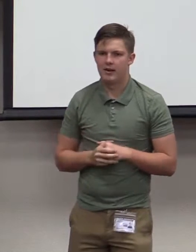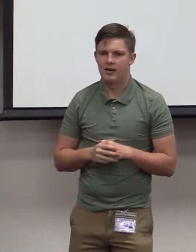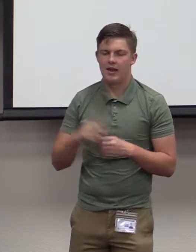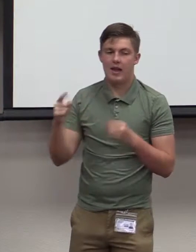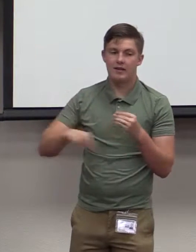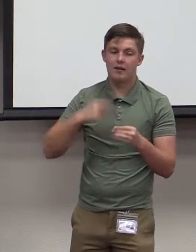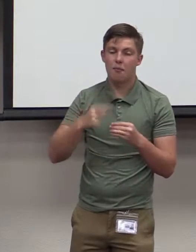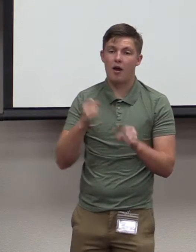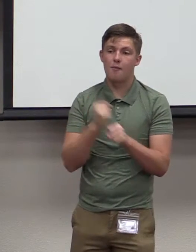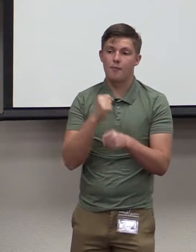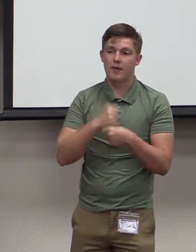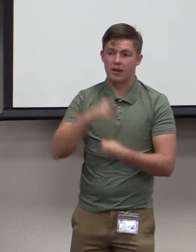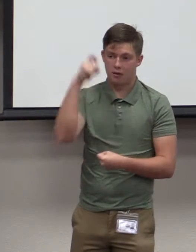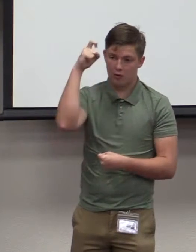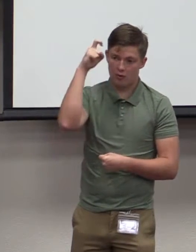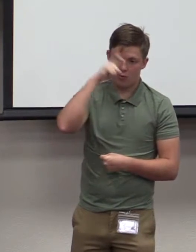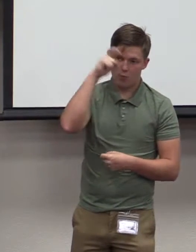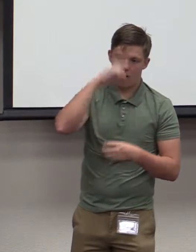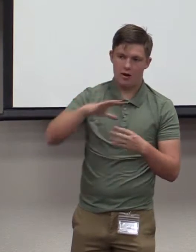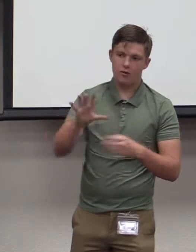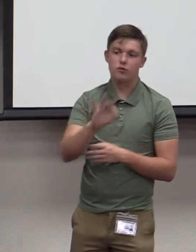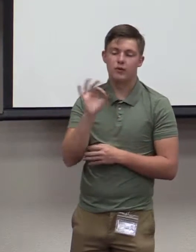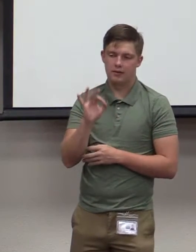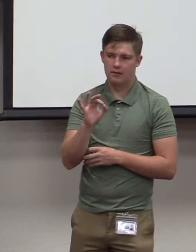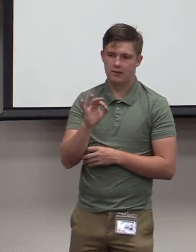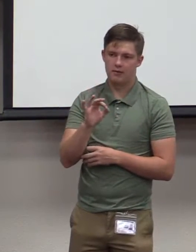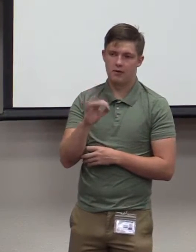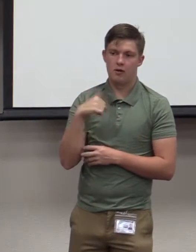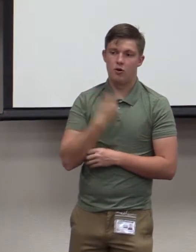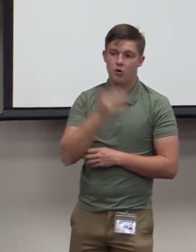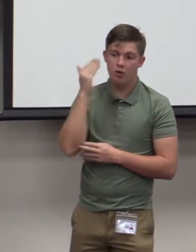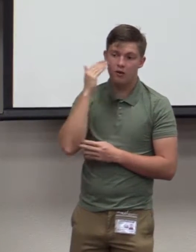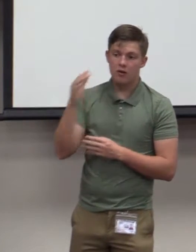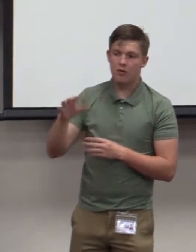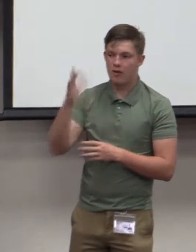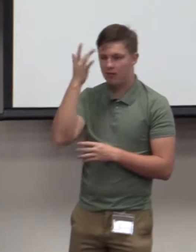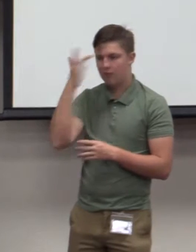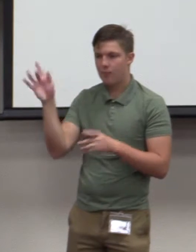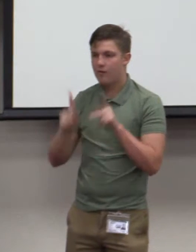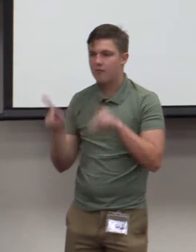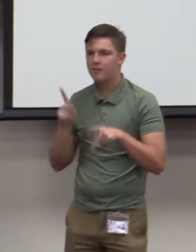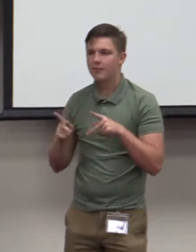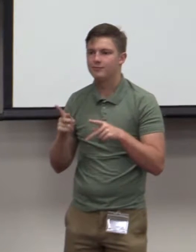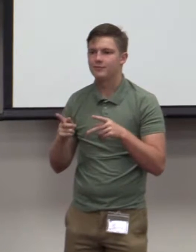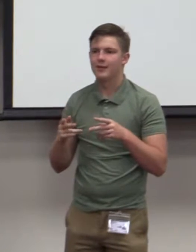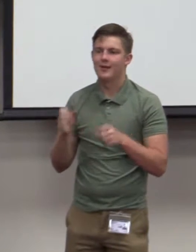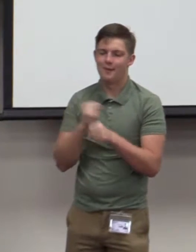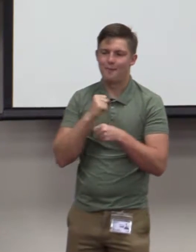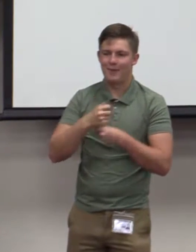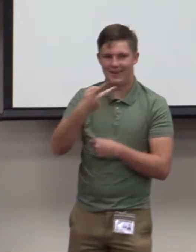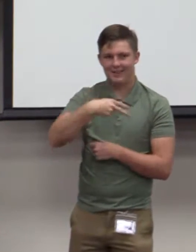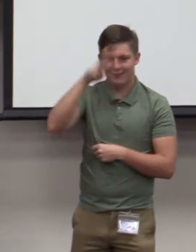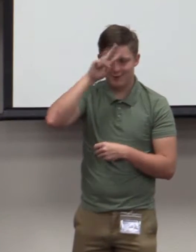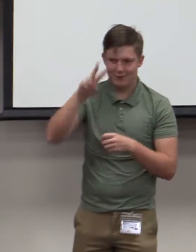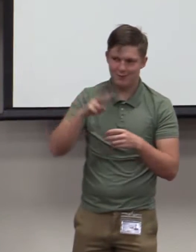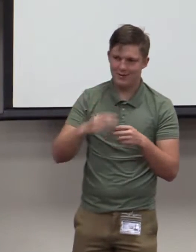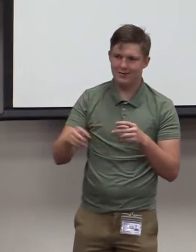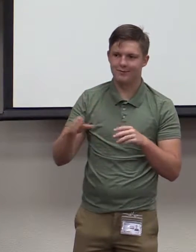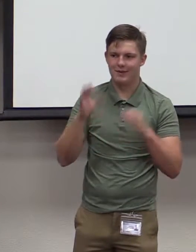It's about making wise choices. Because we know that smart people sometimes make really stupid choices.